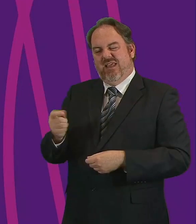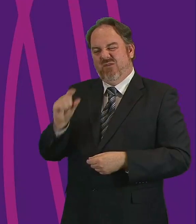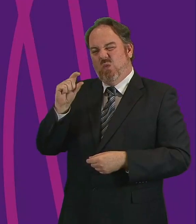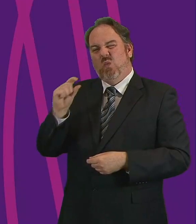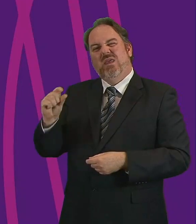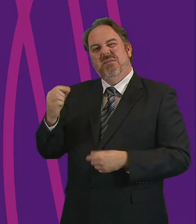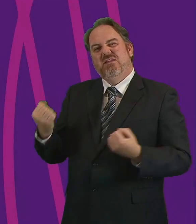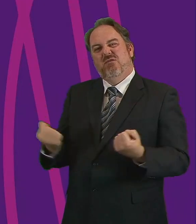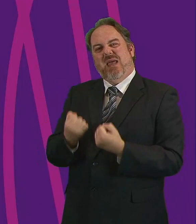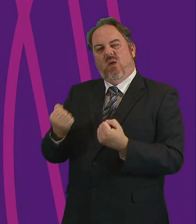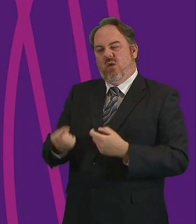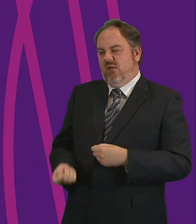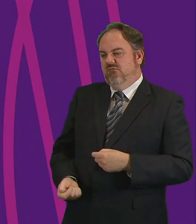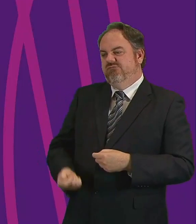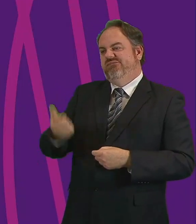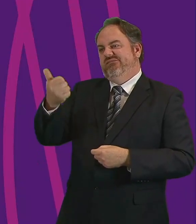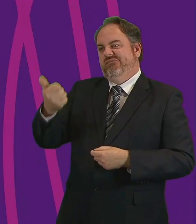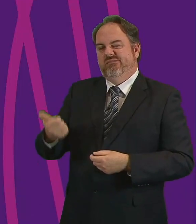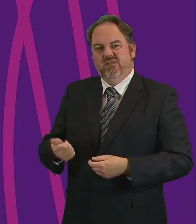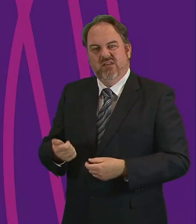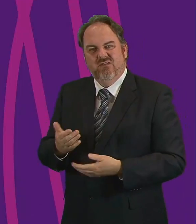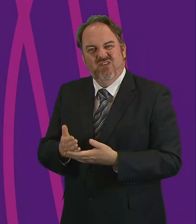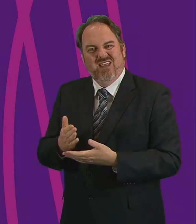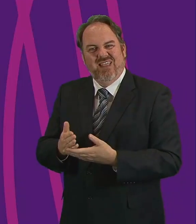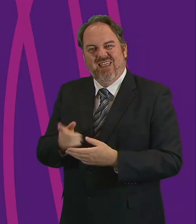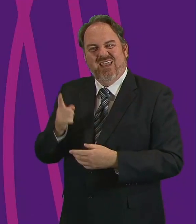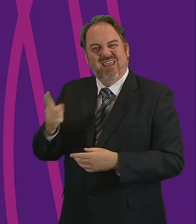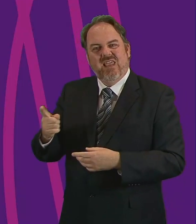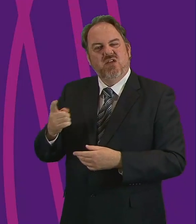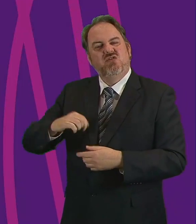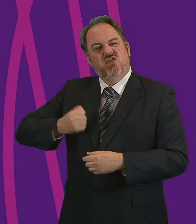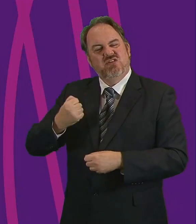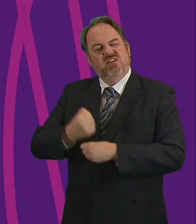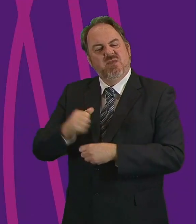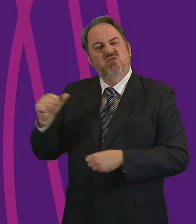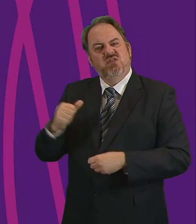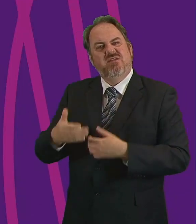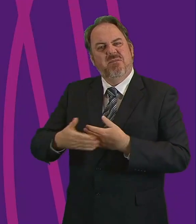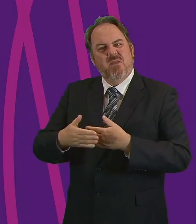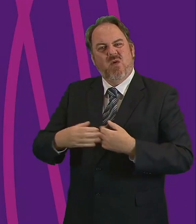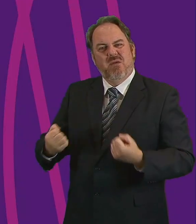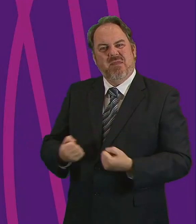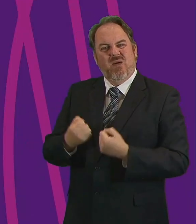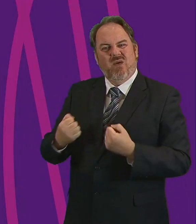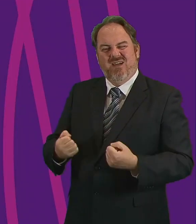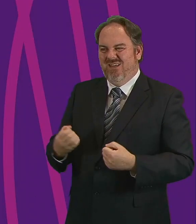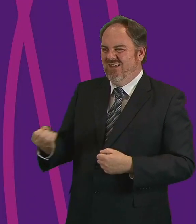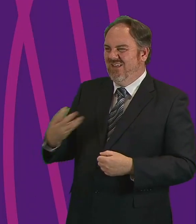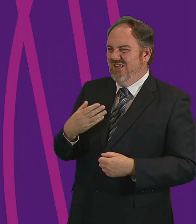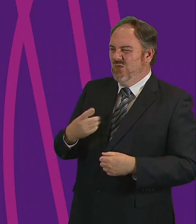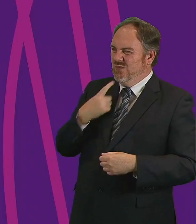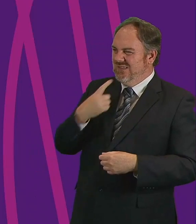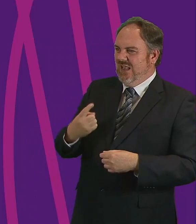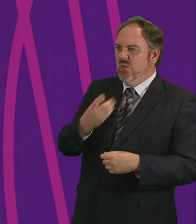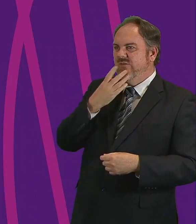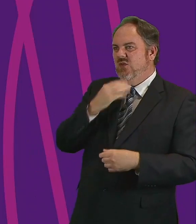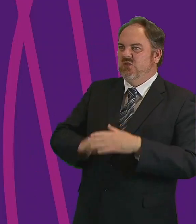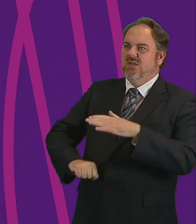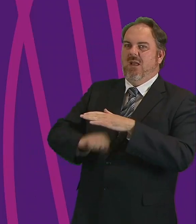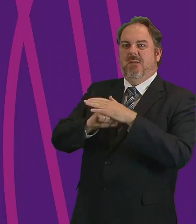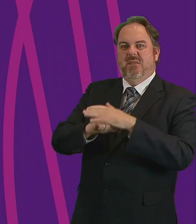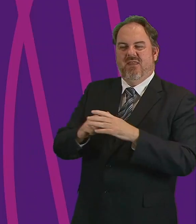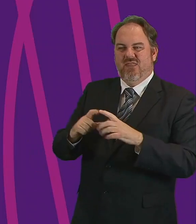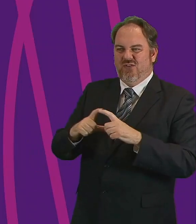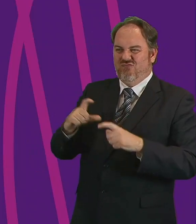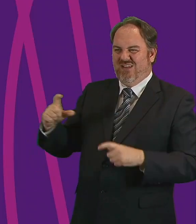no meaningful powers that any other government would expect to have. Maxed out the credit card, what a piece of nonsense. I want